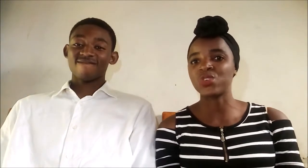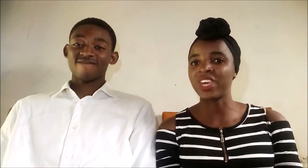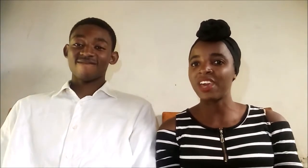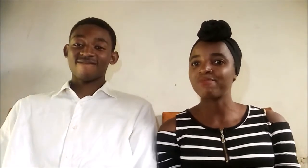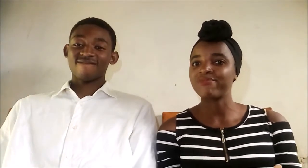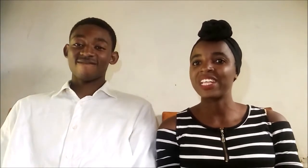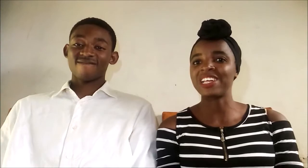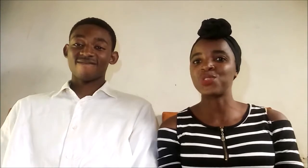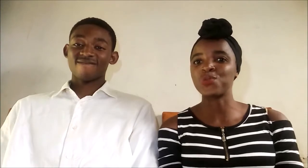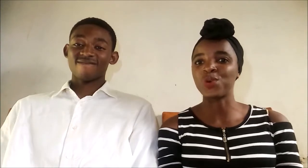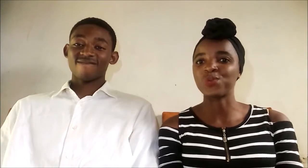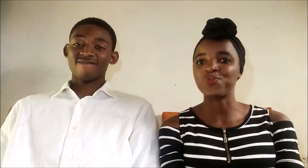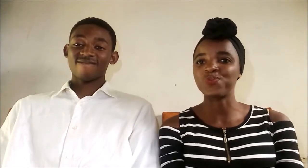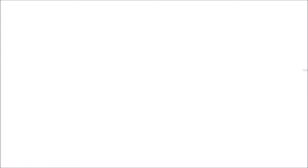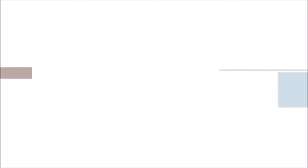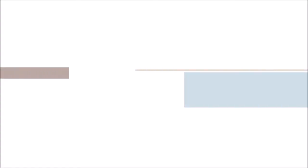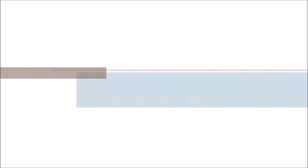Okay, let's roll.